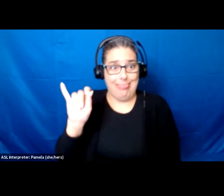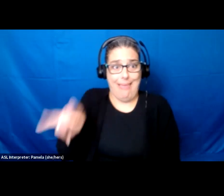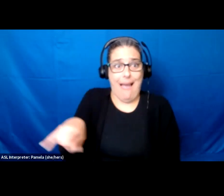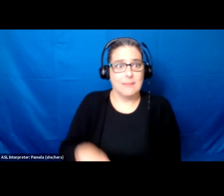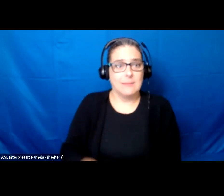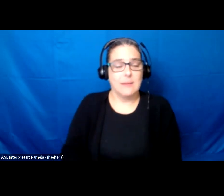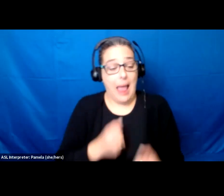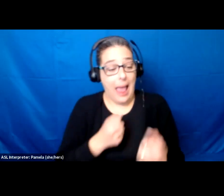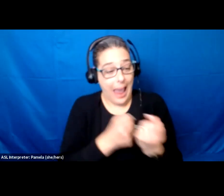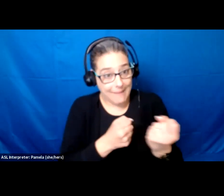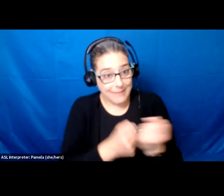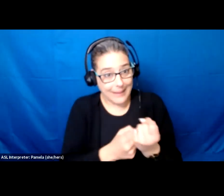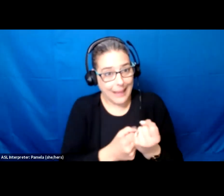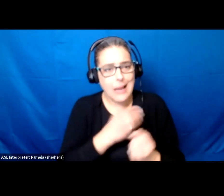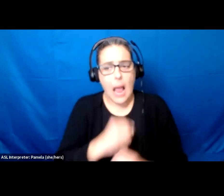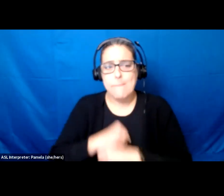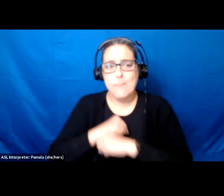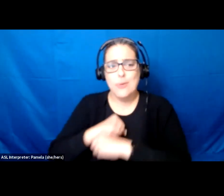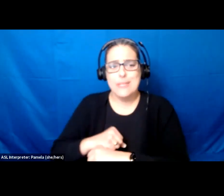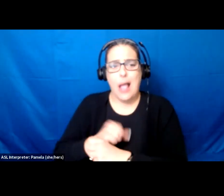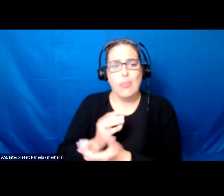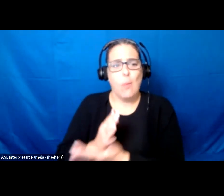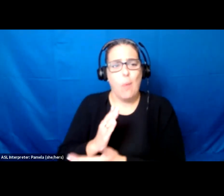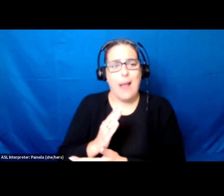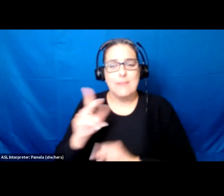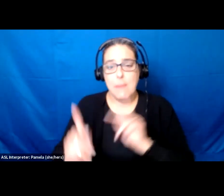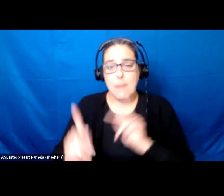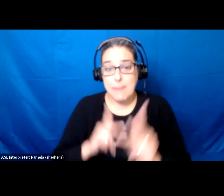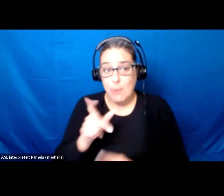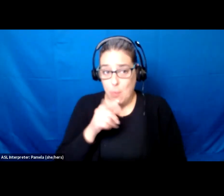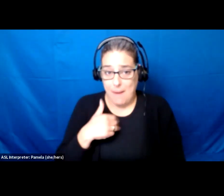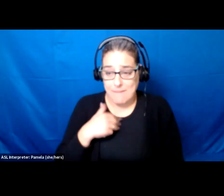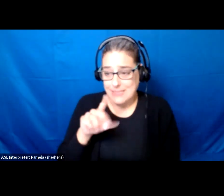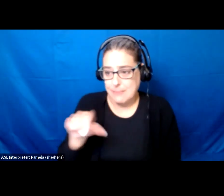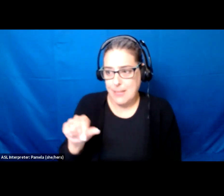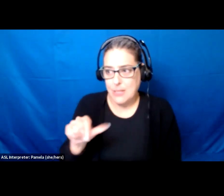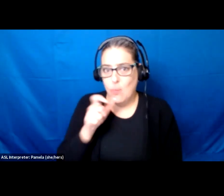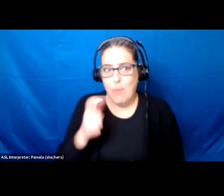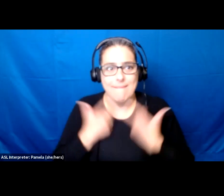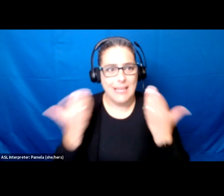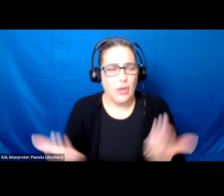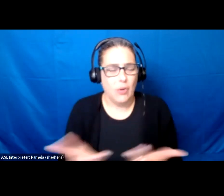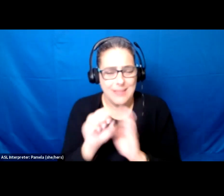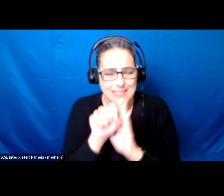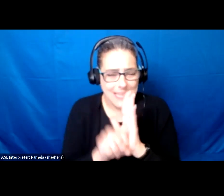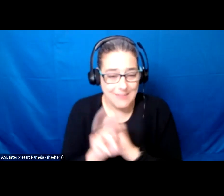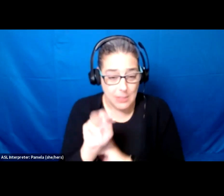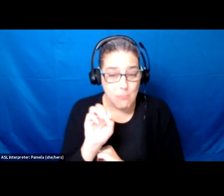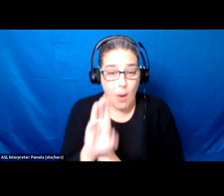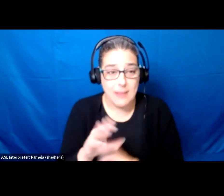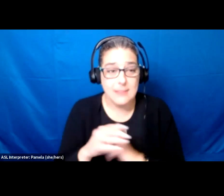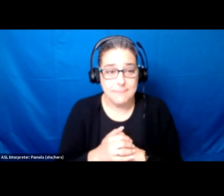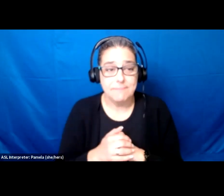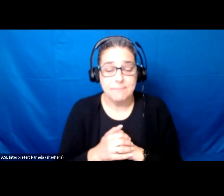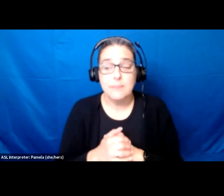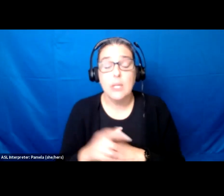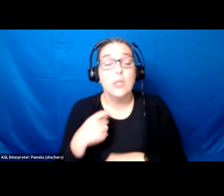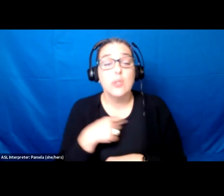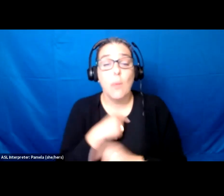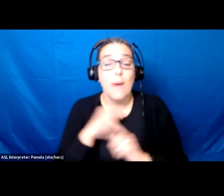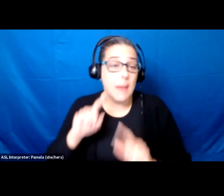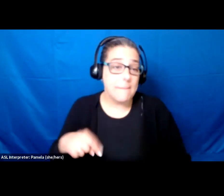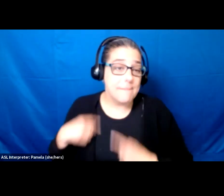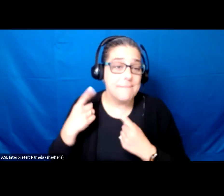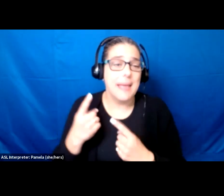protect the rights of persons with disabilities here in Nebraska. And one of the issues we've been involved in